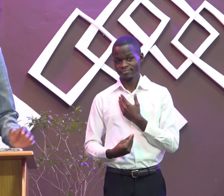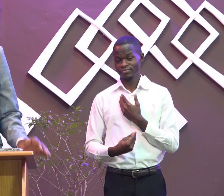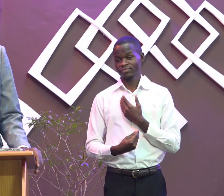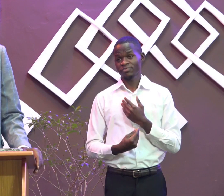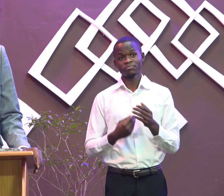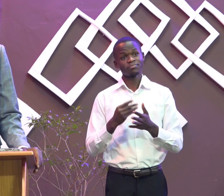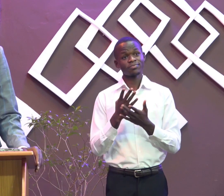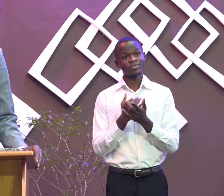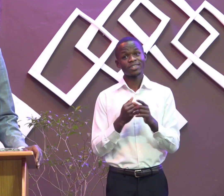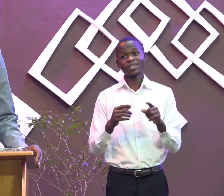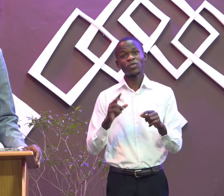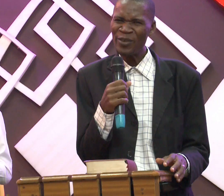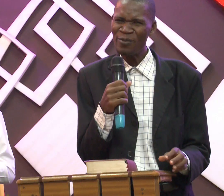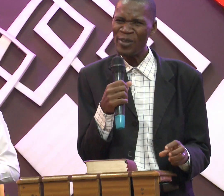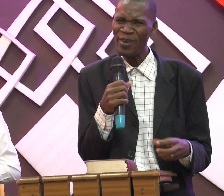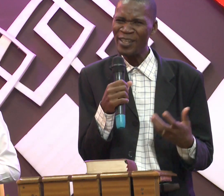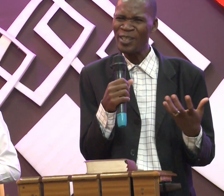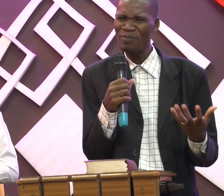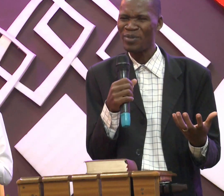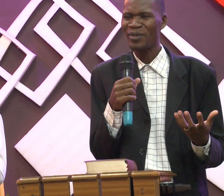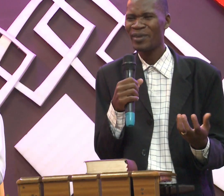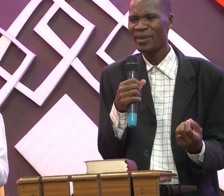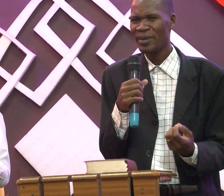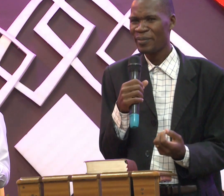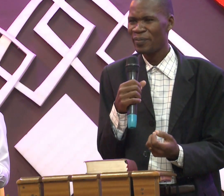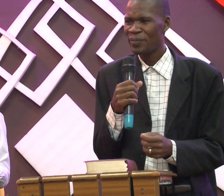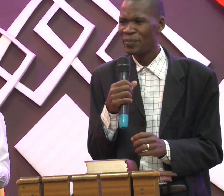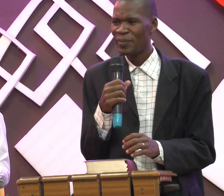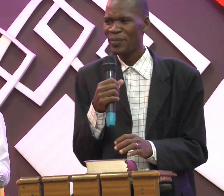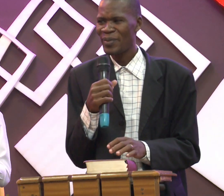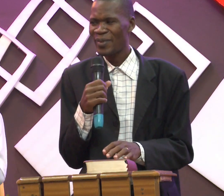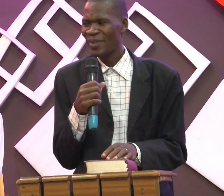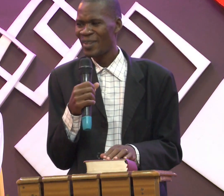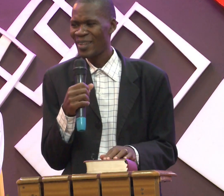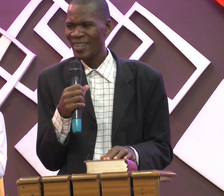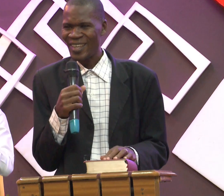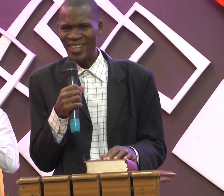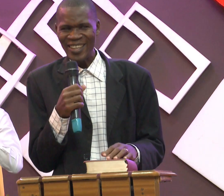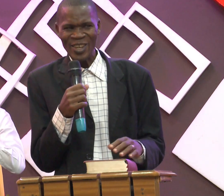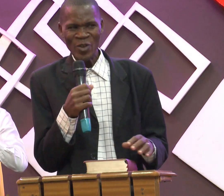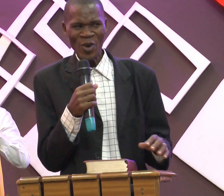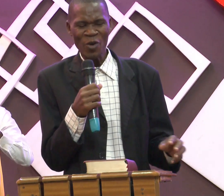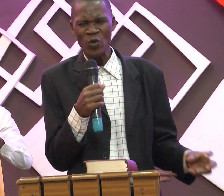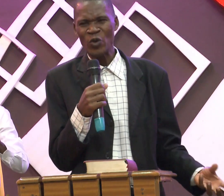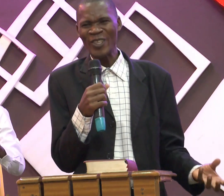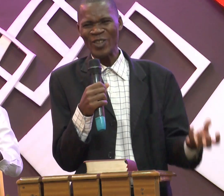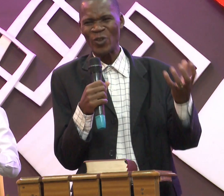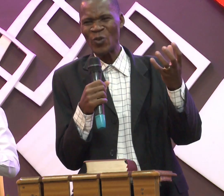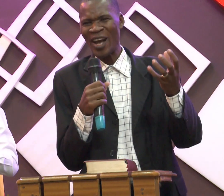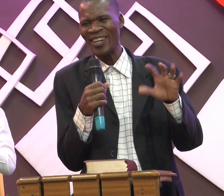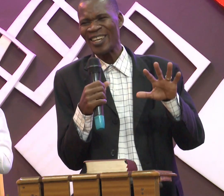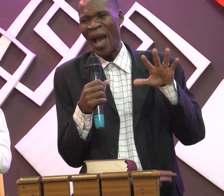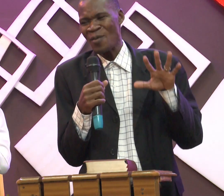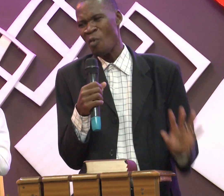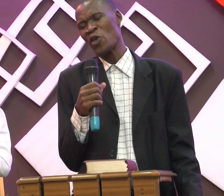Tebankombeza nako. They didn't even give me even a tip. Yalinga amanyo kusomesa nakukusa wansi. He knew how he would teach